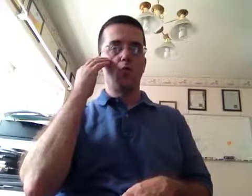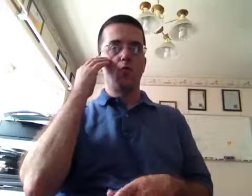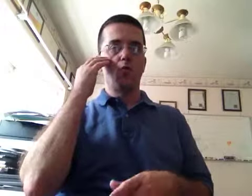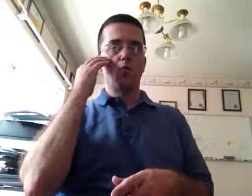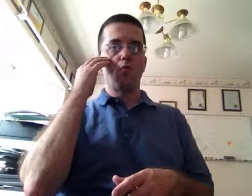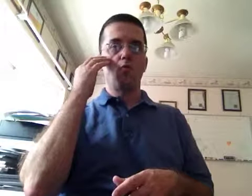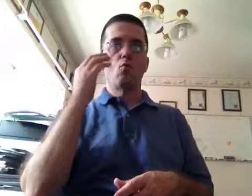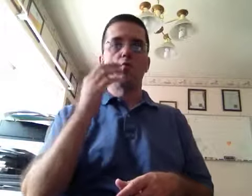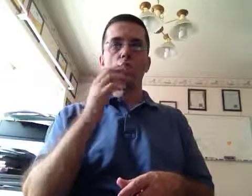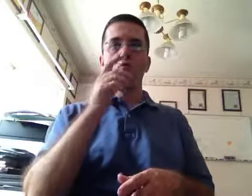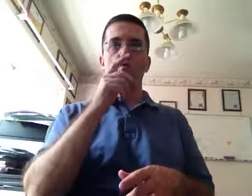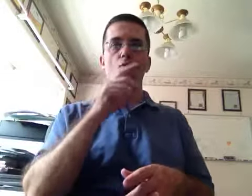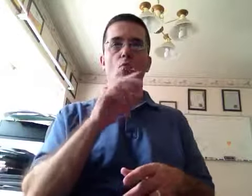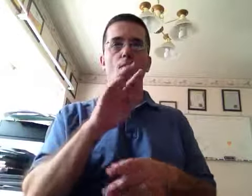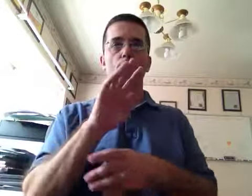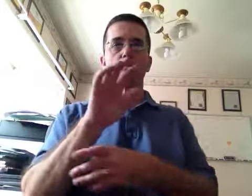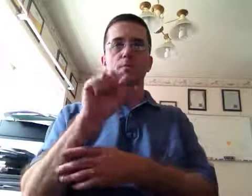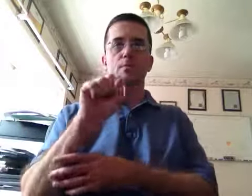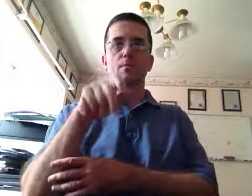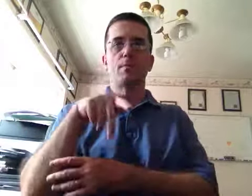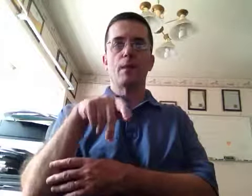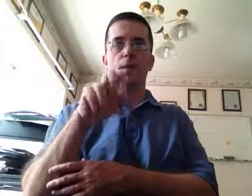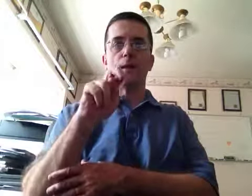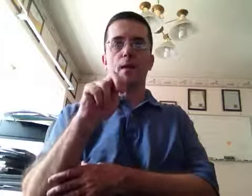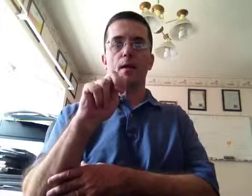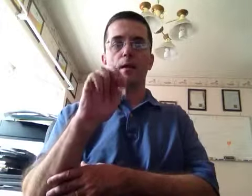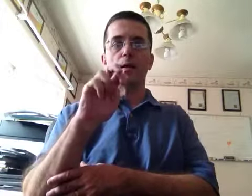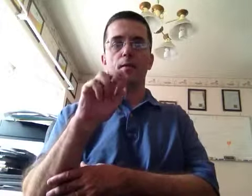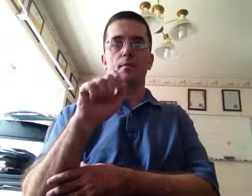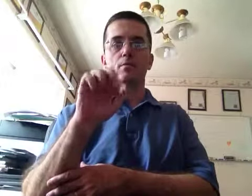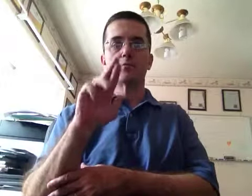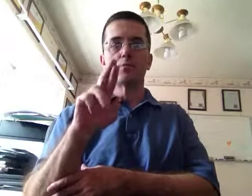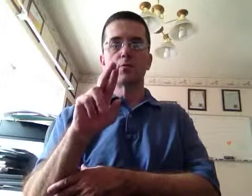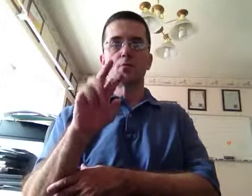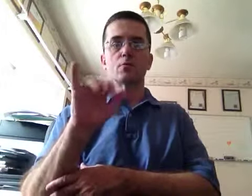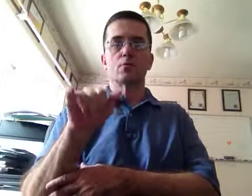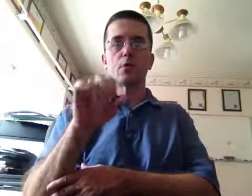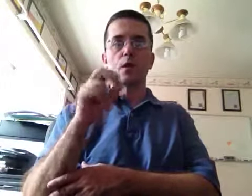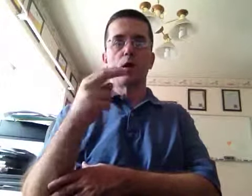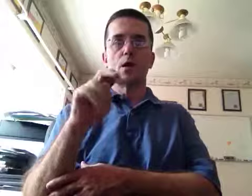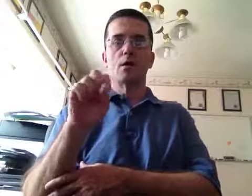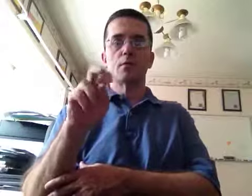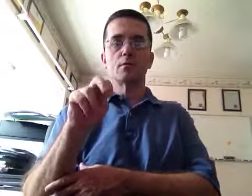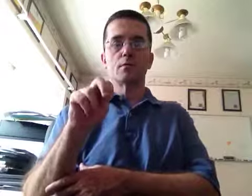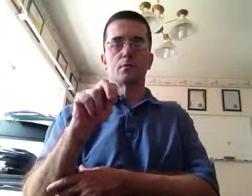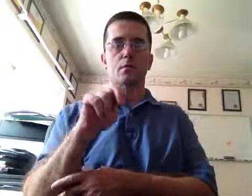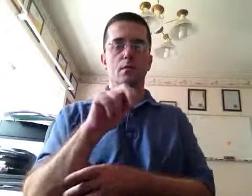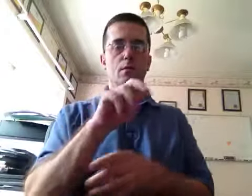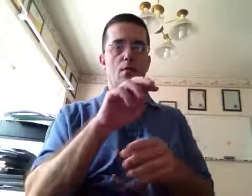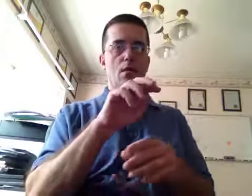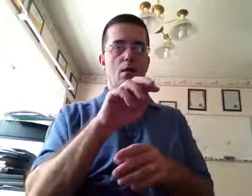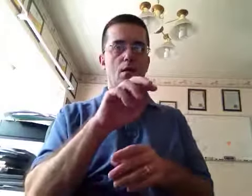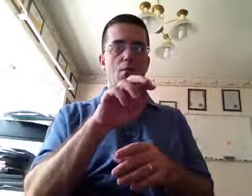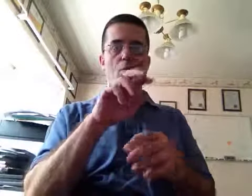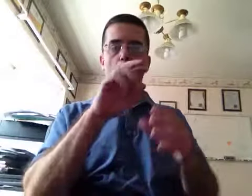Cheese? You've not realized that your cheese got moved. We used to live in an